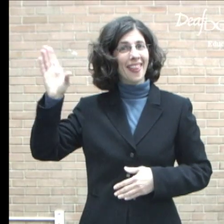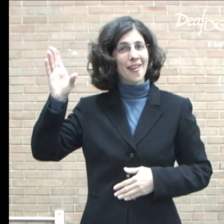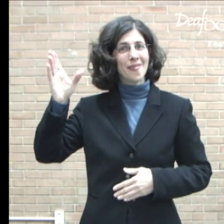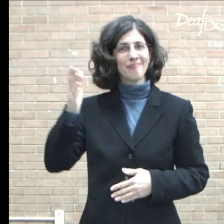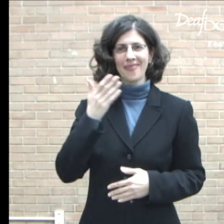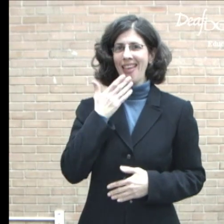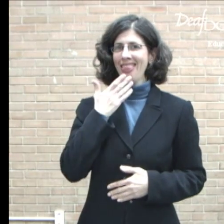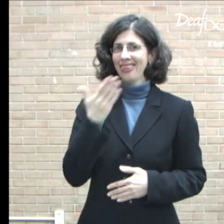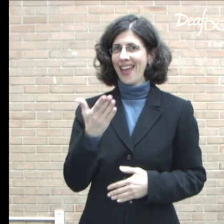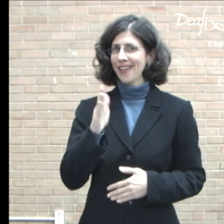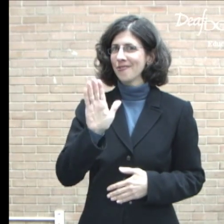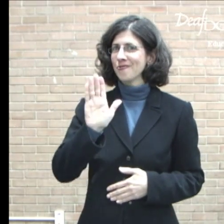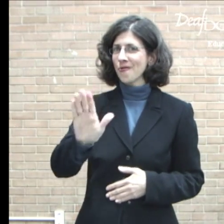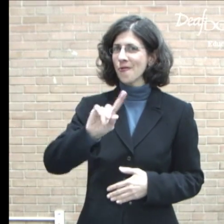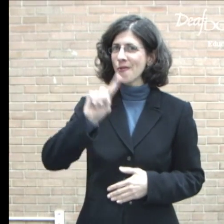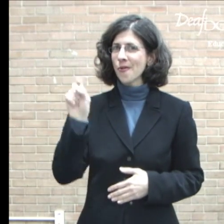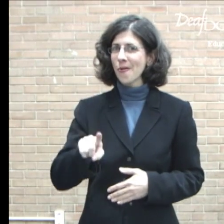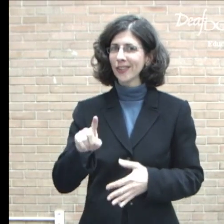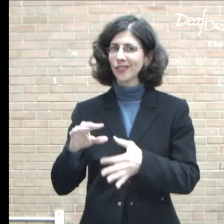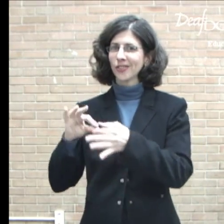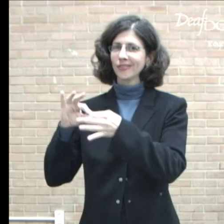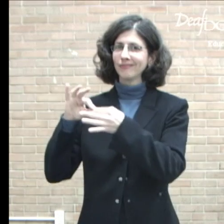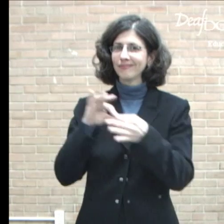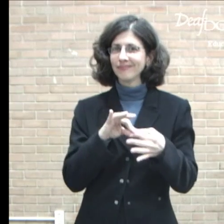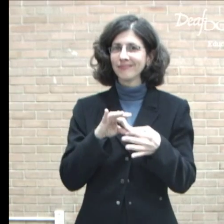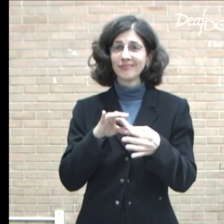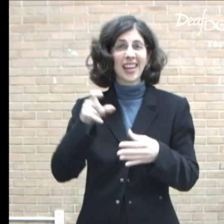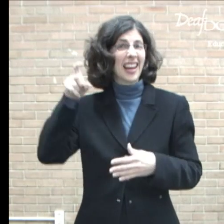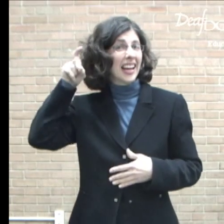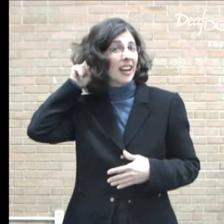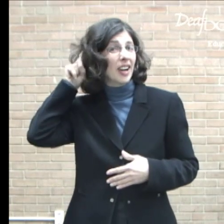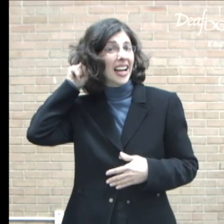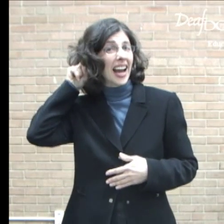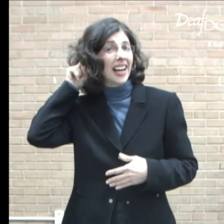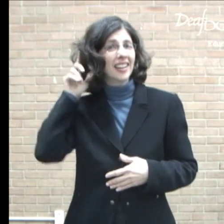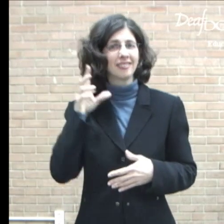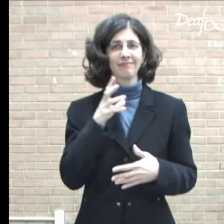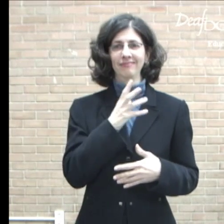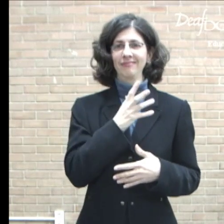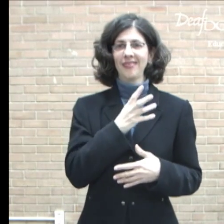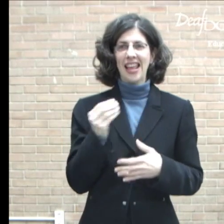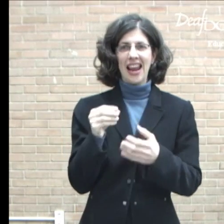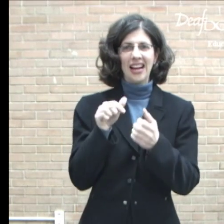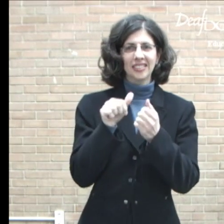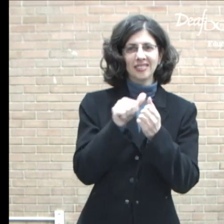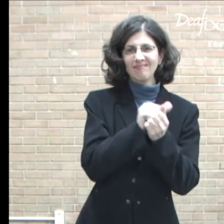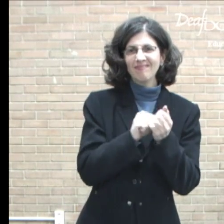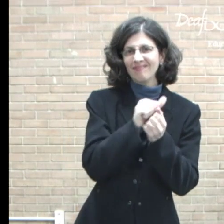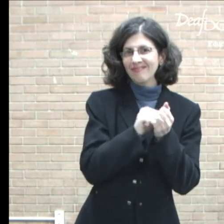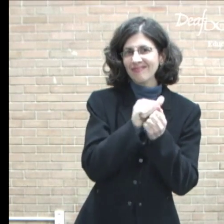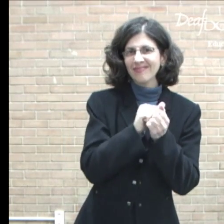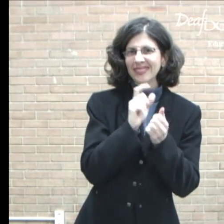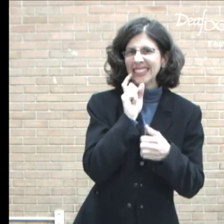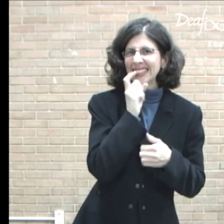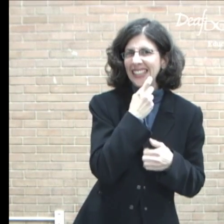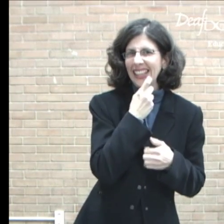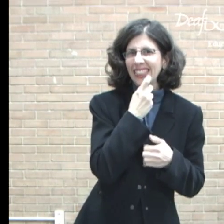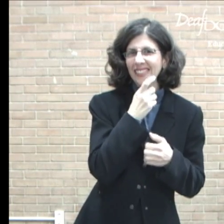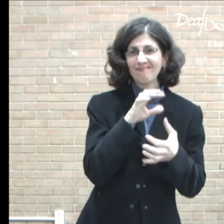Hello. Thank you for your question regarding the relationship between wearing hearing aids and